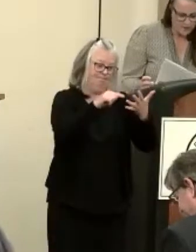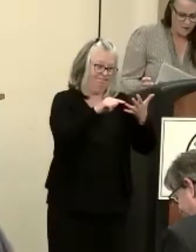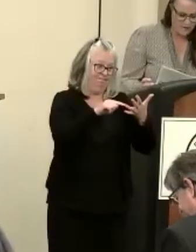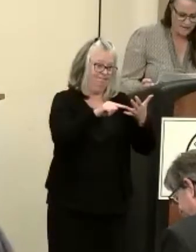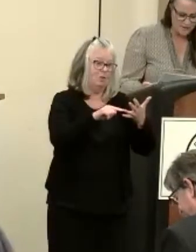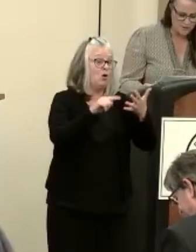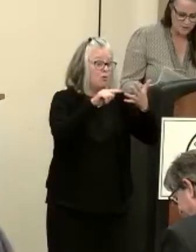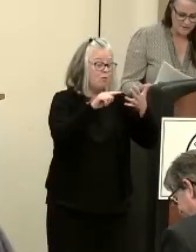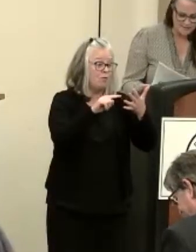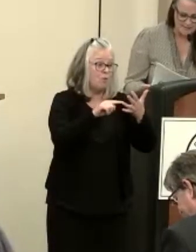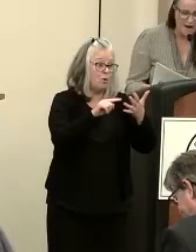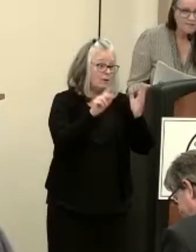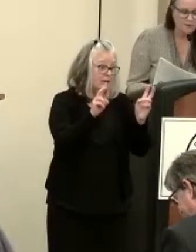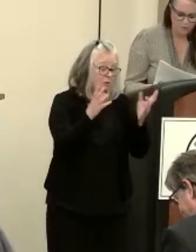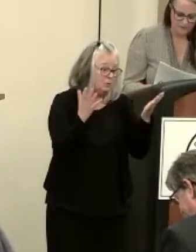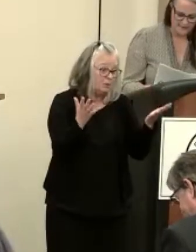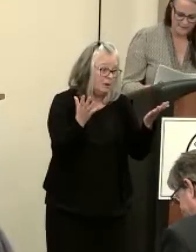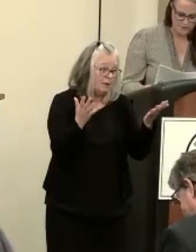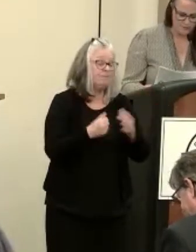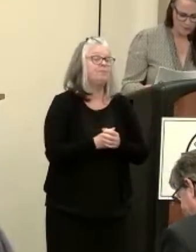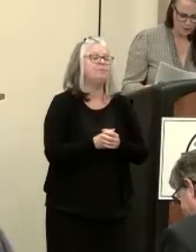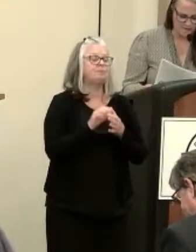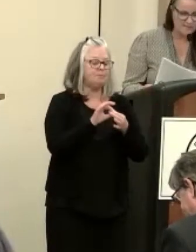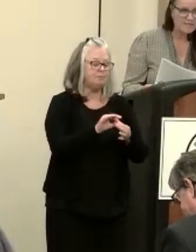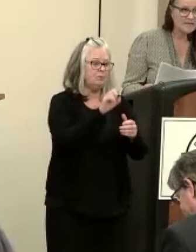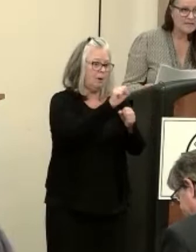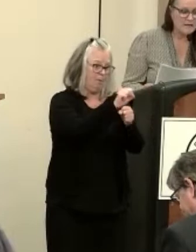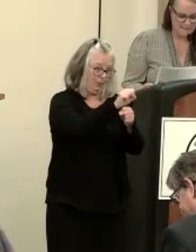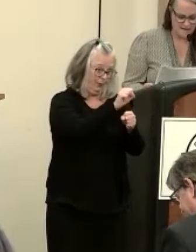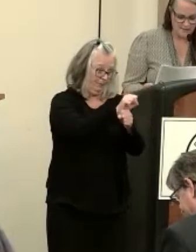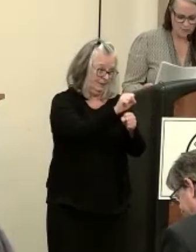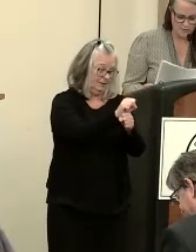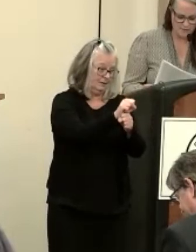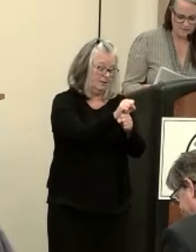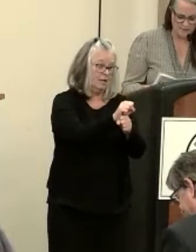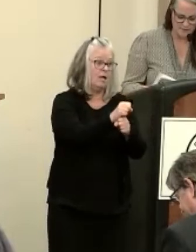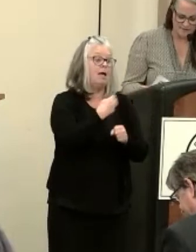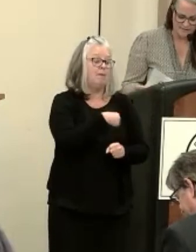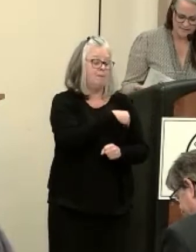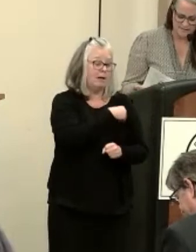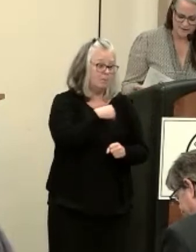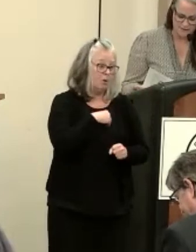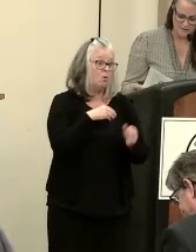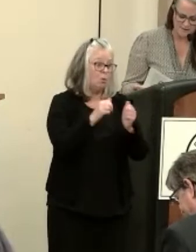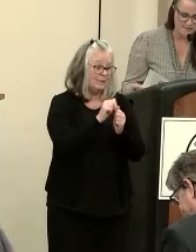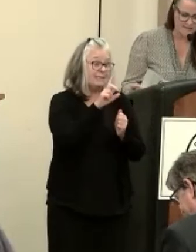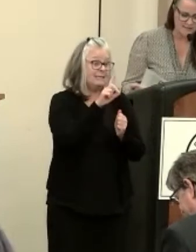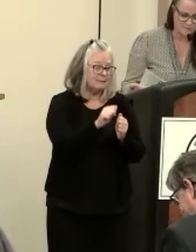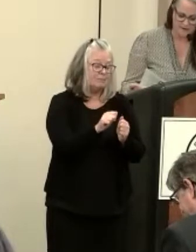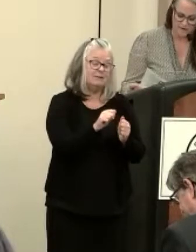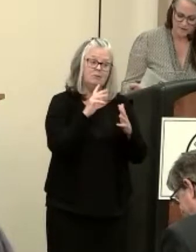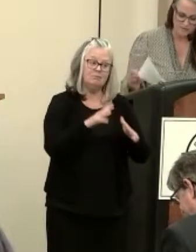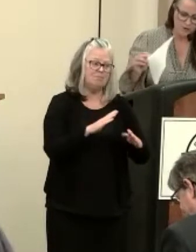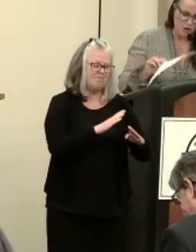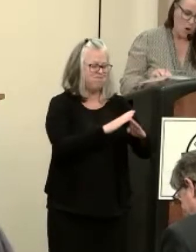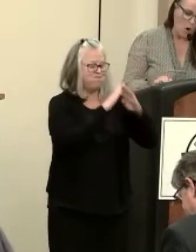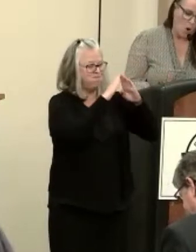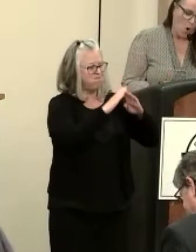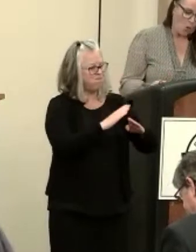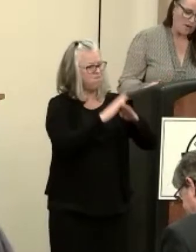fourth priority issue for us this afternoon relates to employment. Manitobans with disabilities continue to face extensive